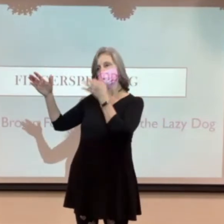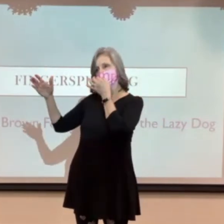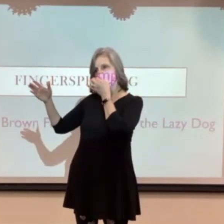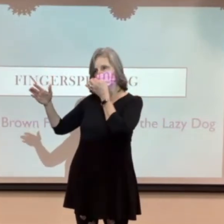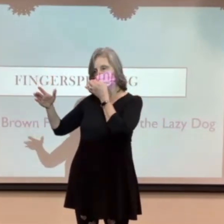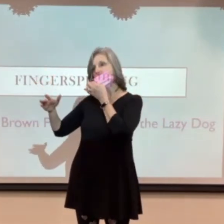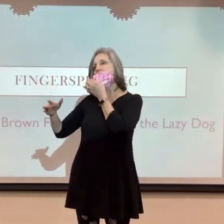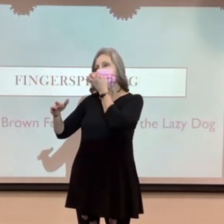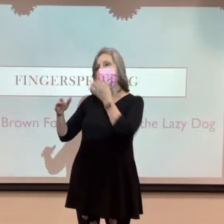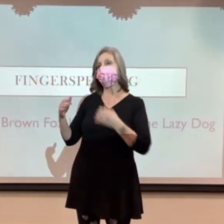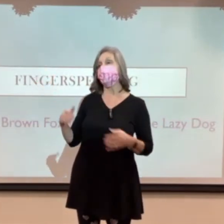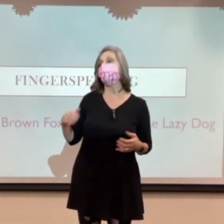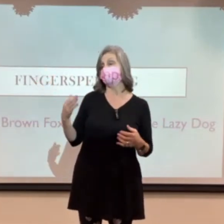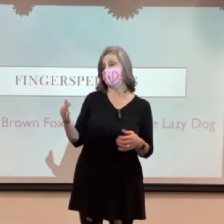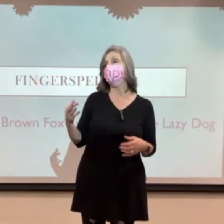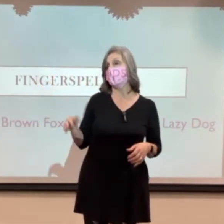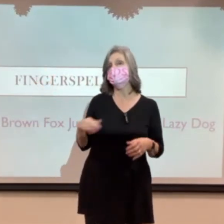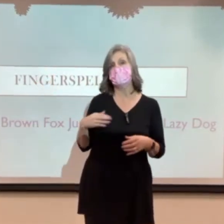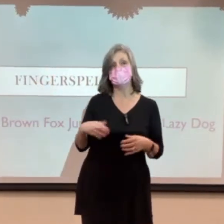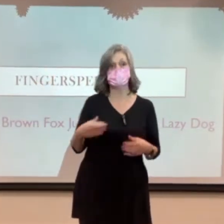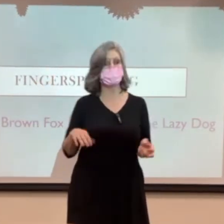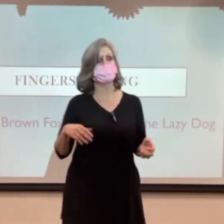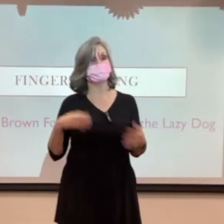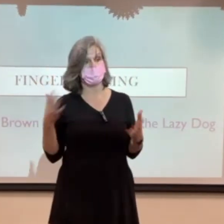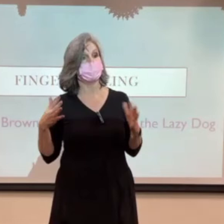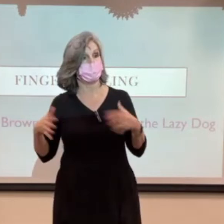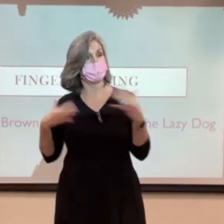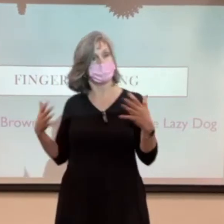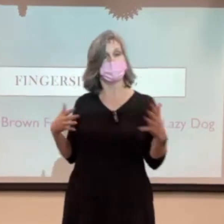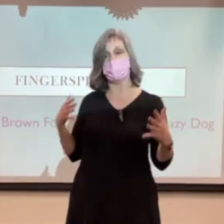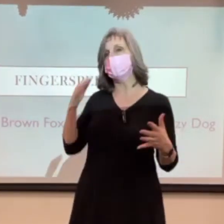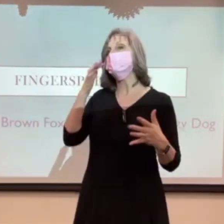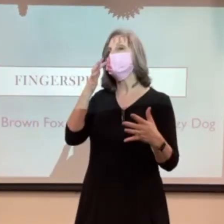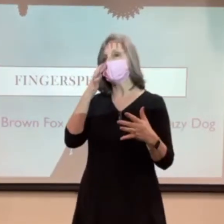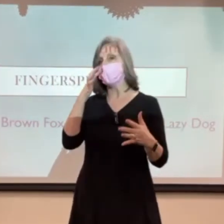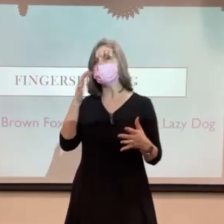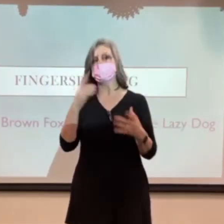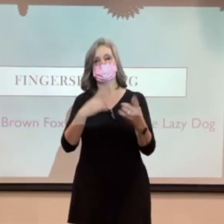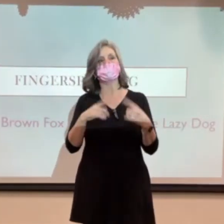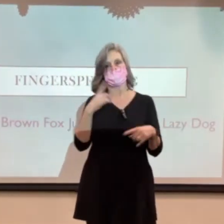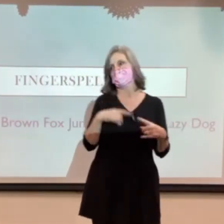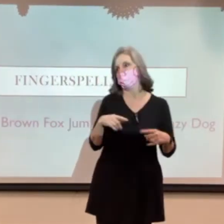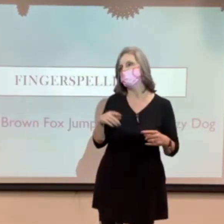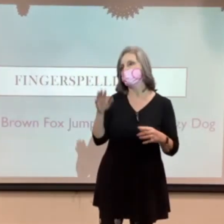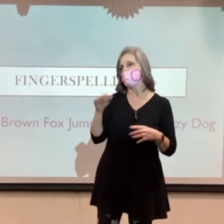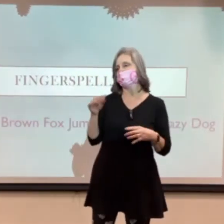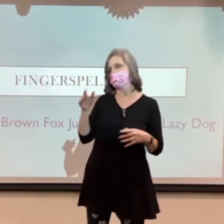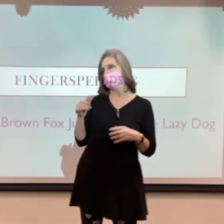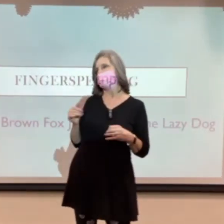different handshape. In ASL, they recognize what you mean when you flip the bird to somebody, but they have a different sign for that